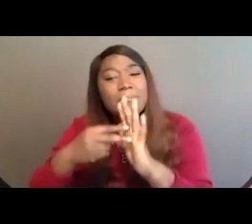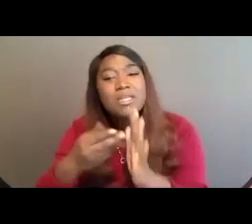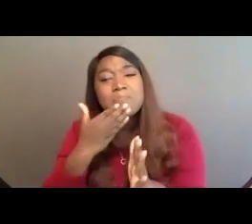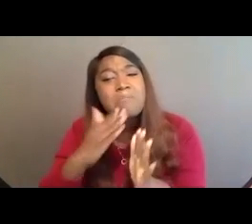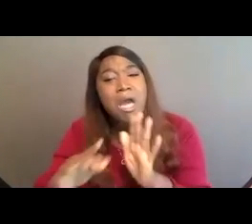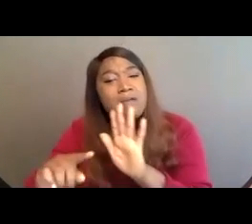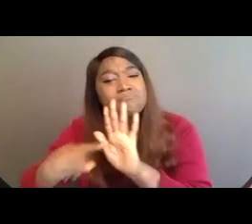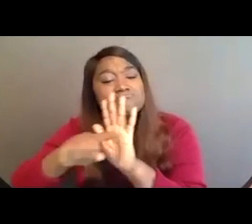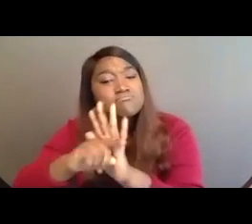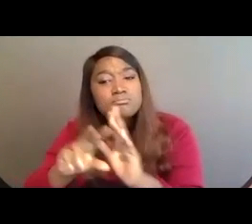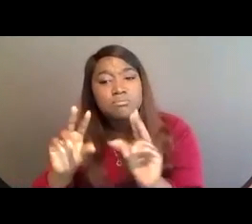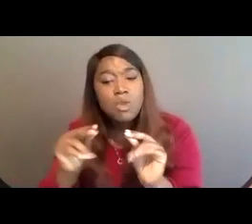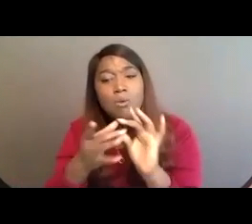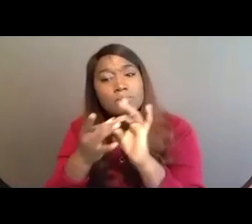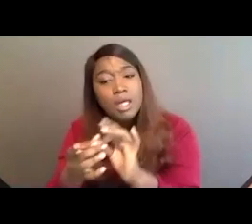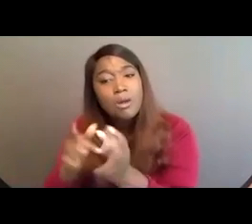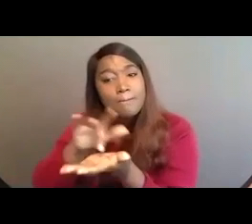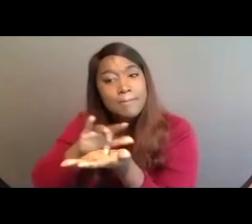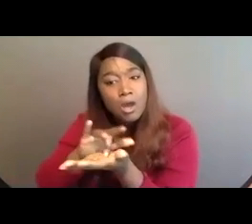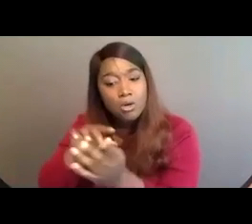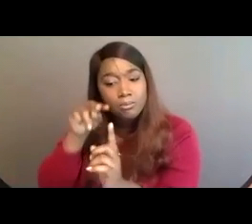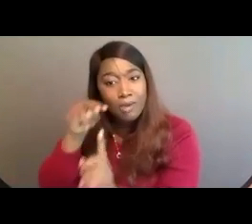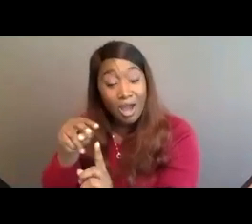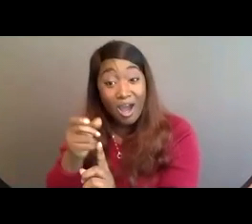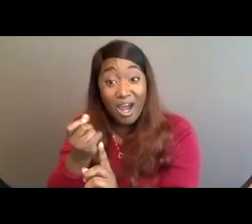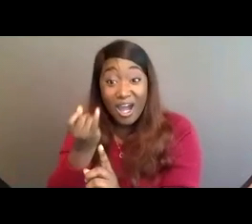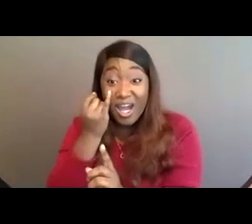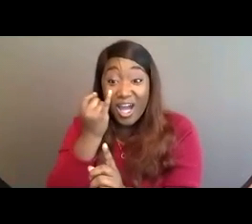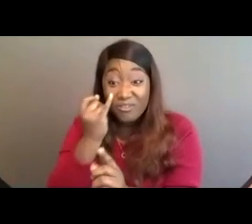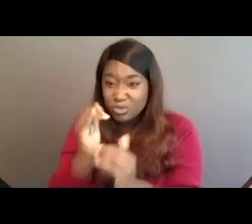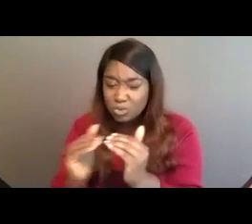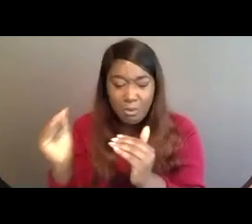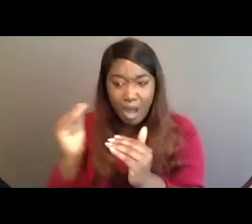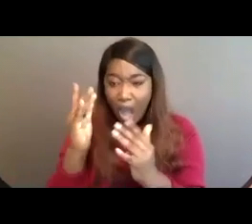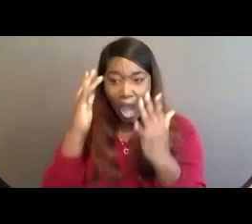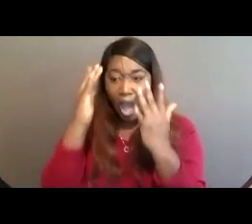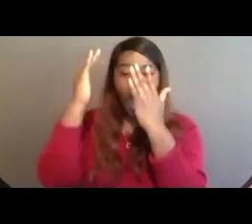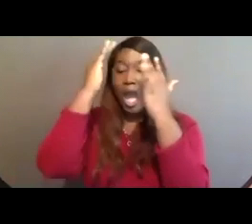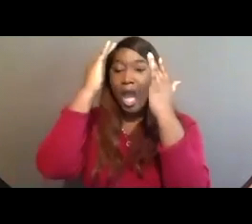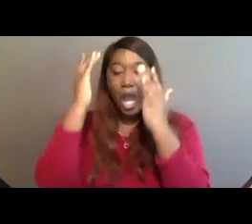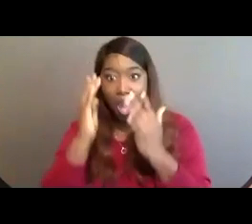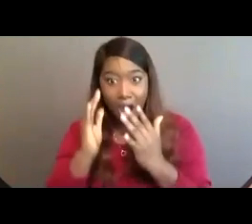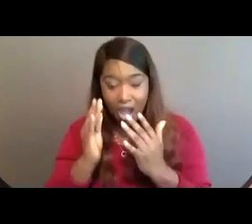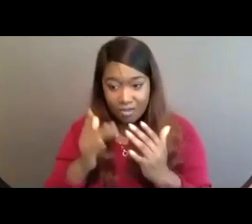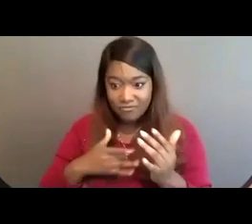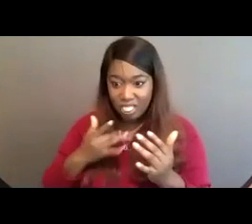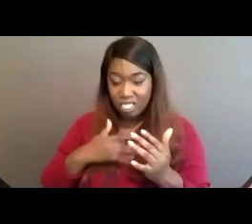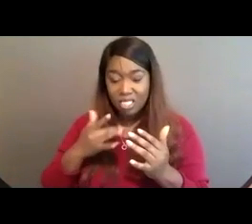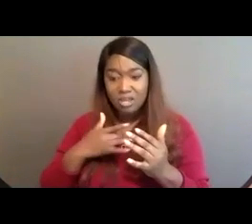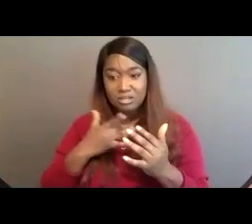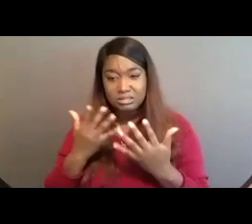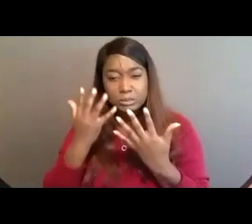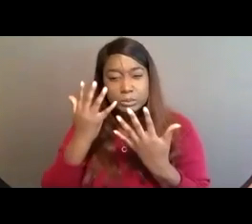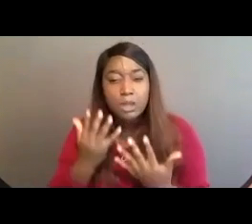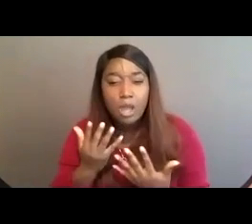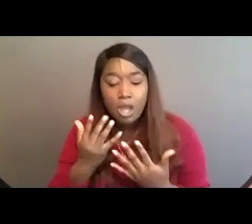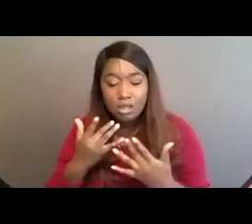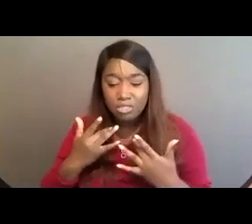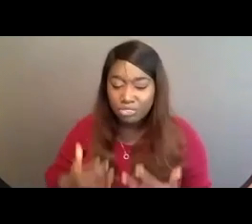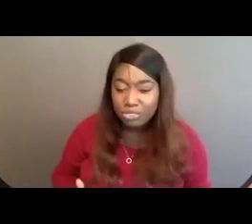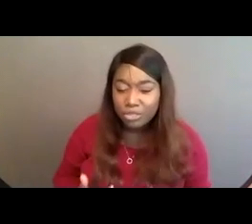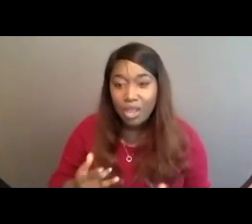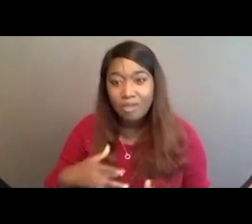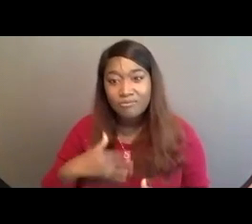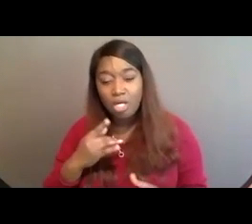of too much when we have this constant sinking feeling of depression, right? And just